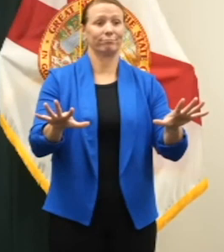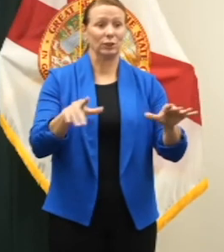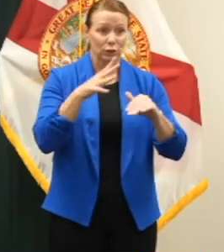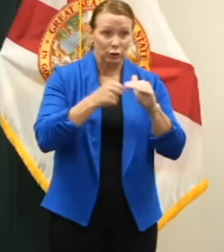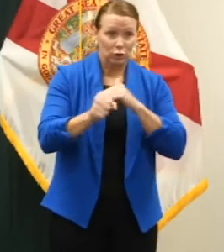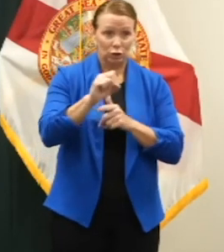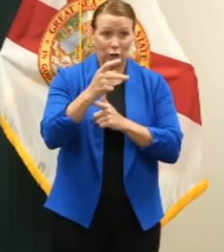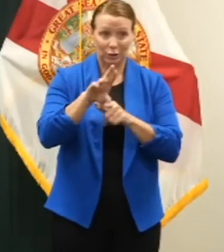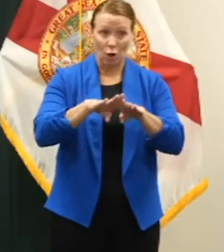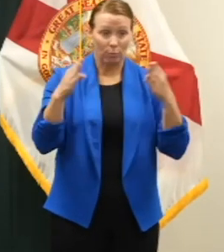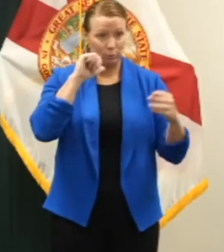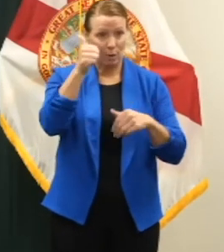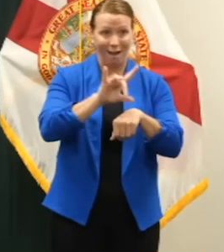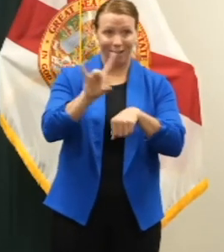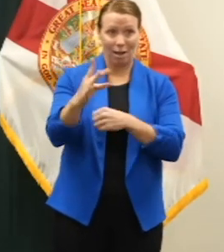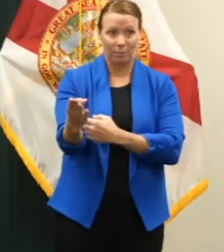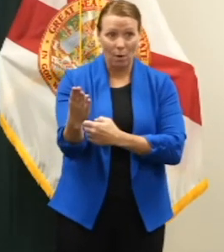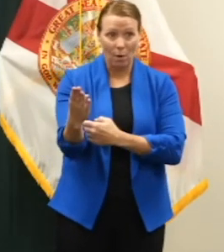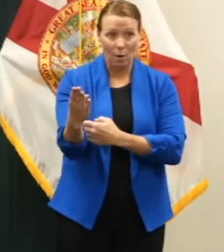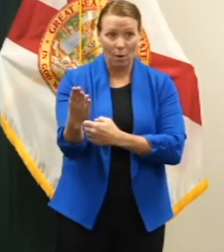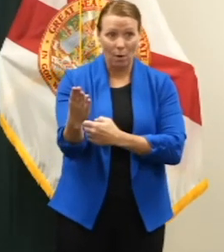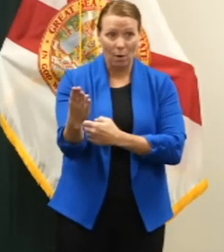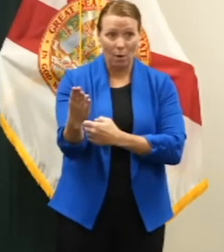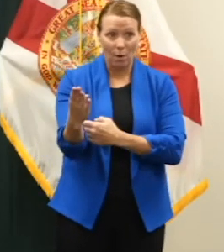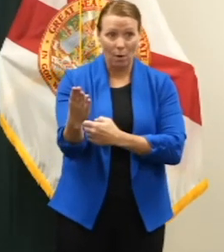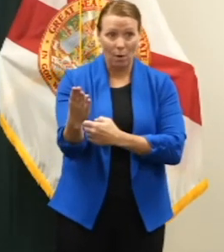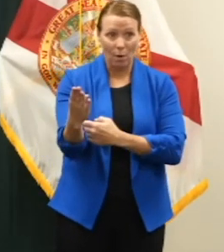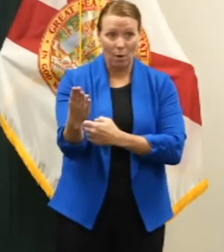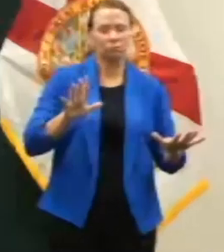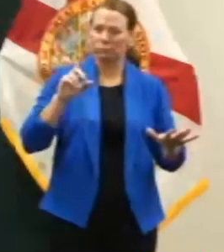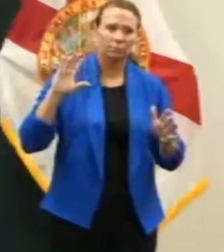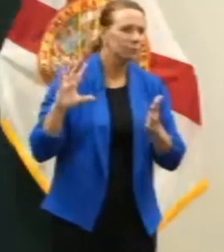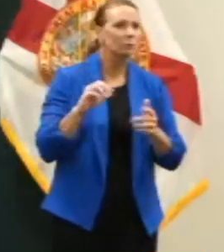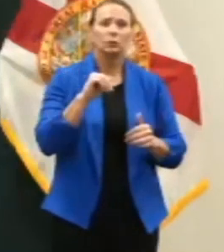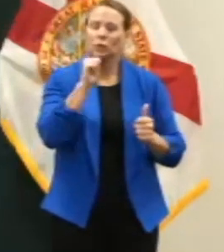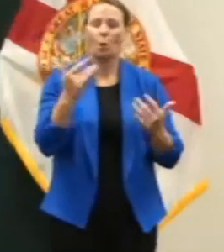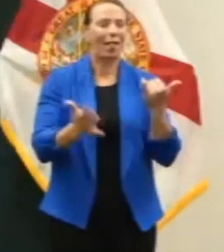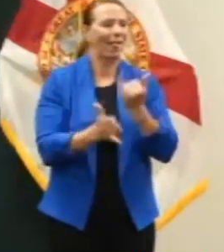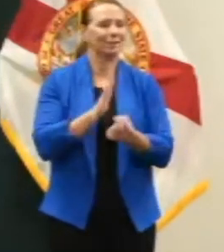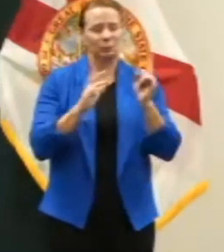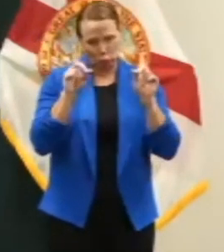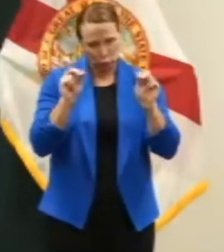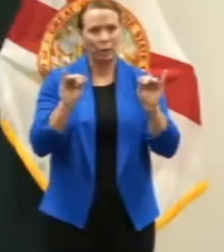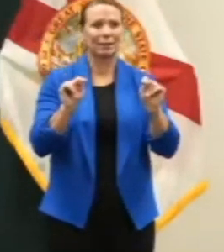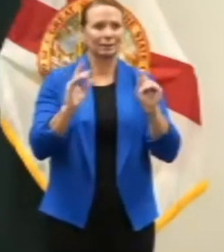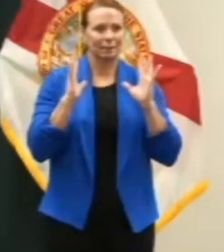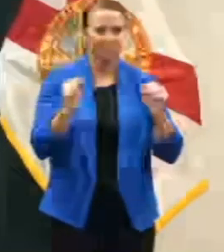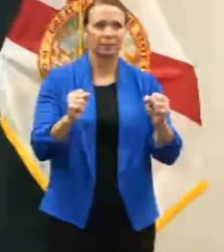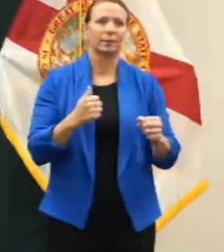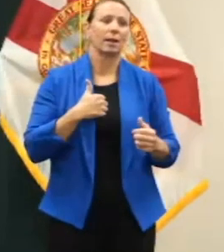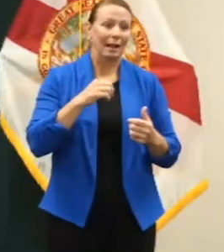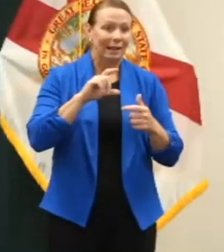morning. Please don't wait. Our citizens, our residents, please don't wait for the last minute. We cannot get to you after